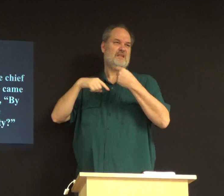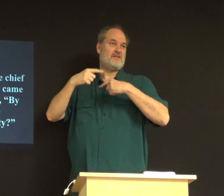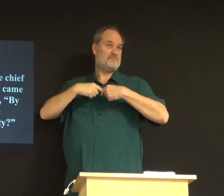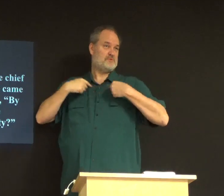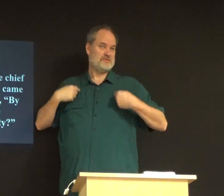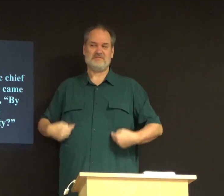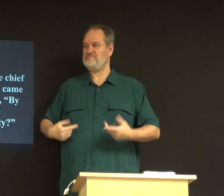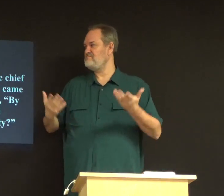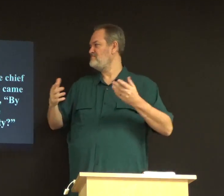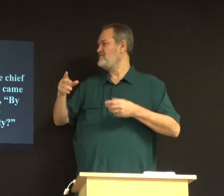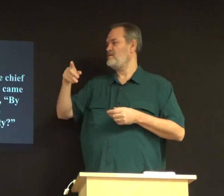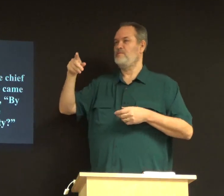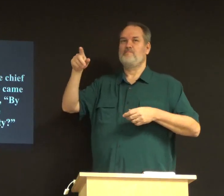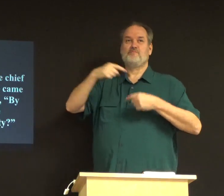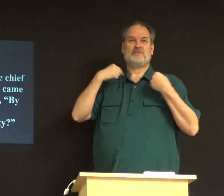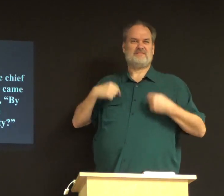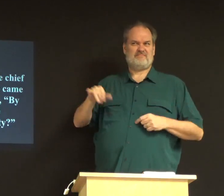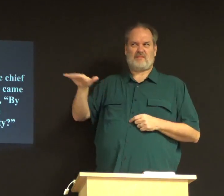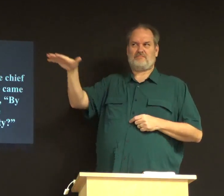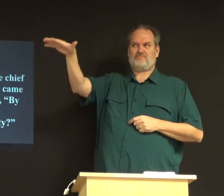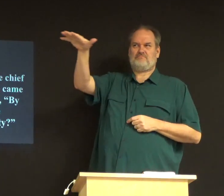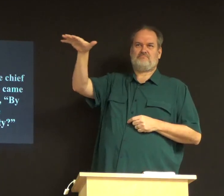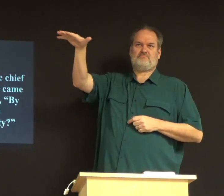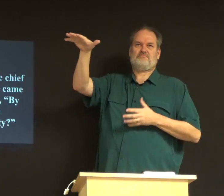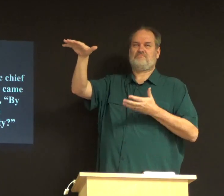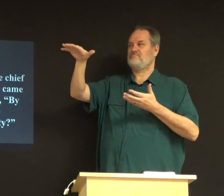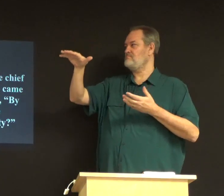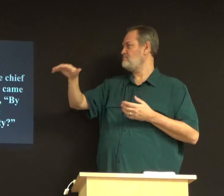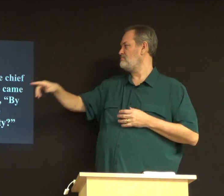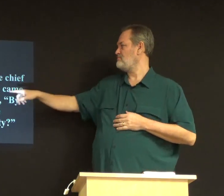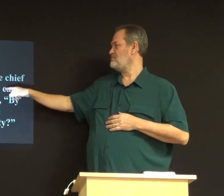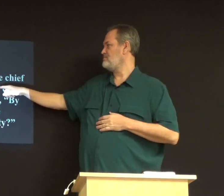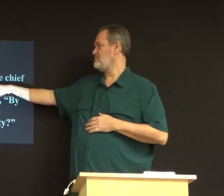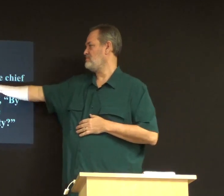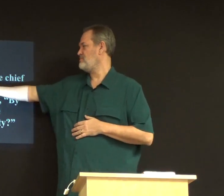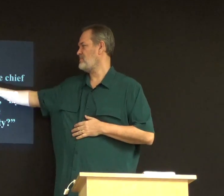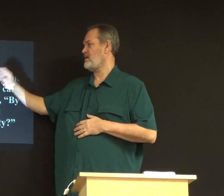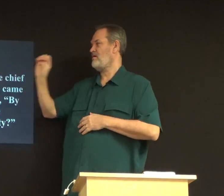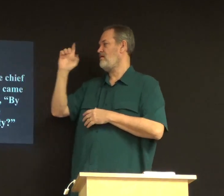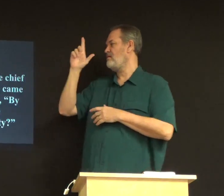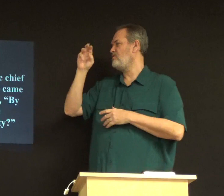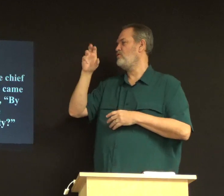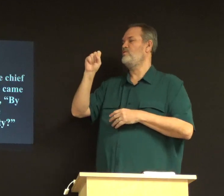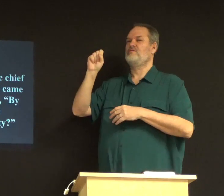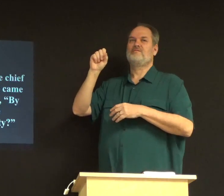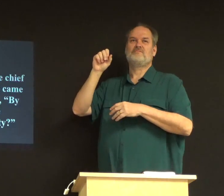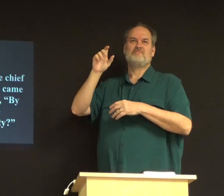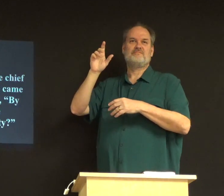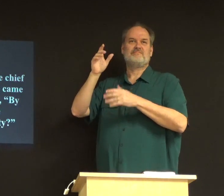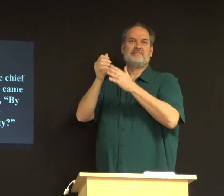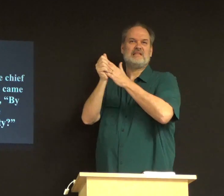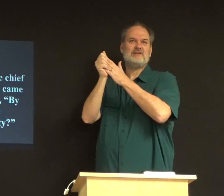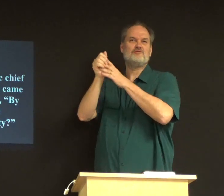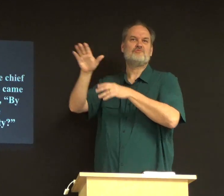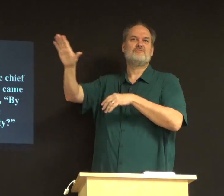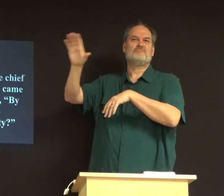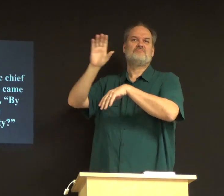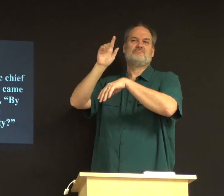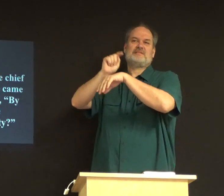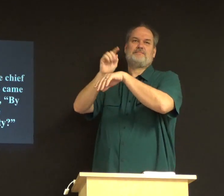So, he was a Lutheran, a Pharisee. So, the group of people from England, the elders, the